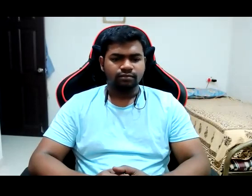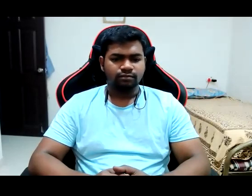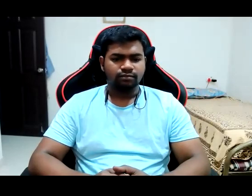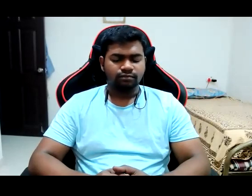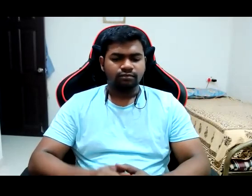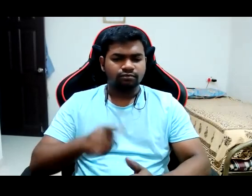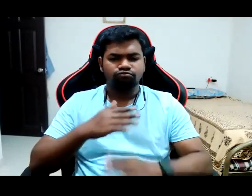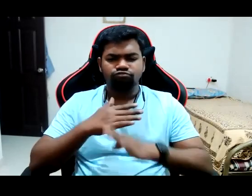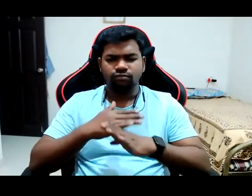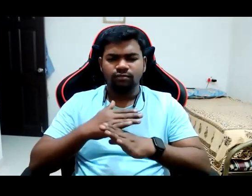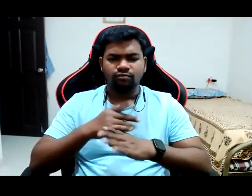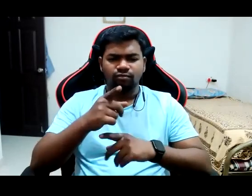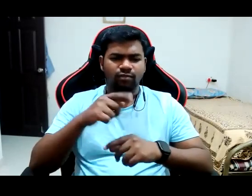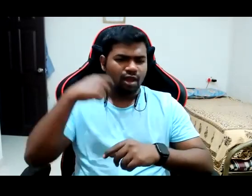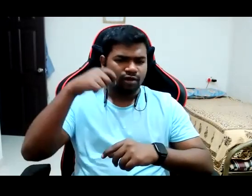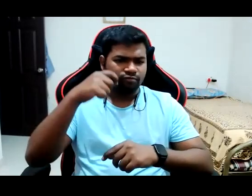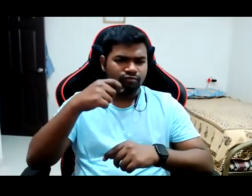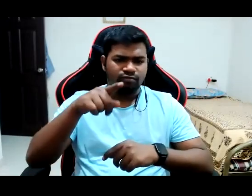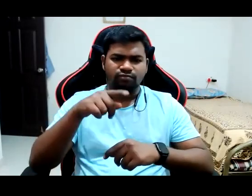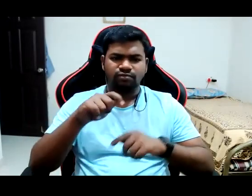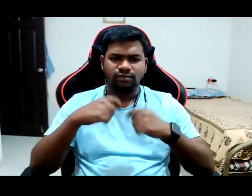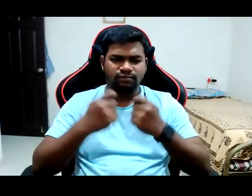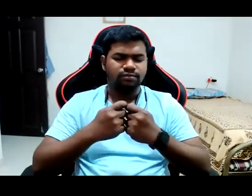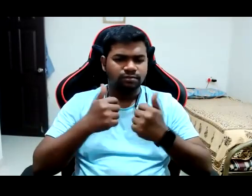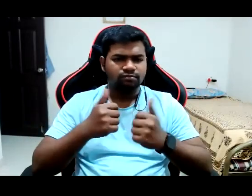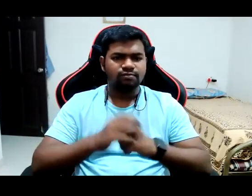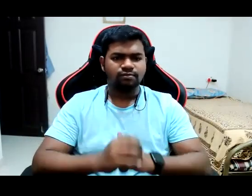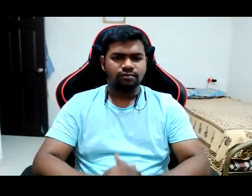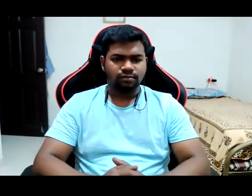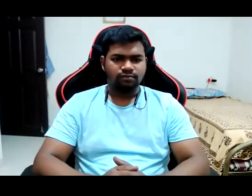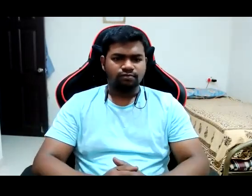anyway. Yeah. Awesome. We can stop the recording.